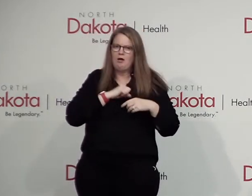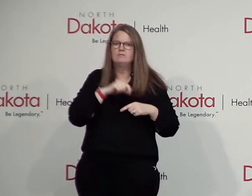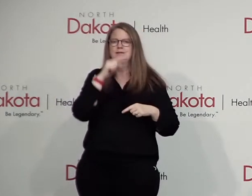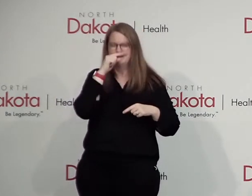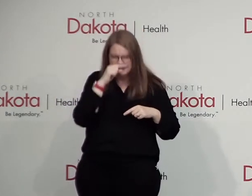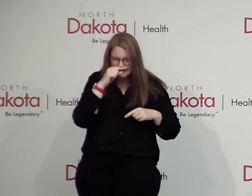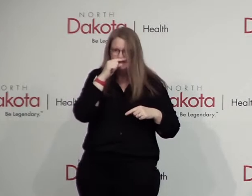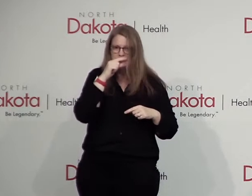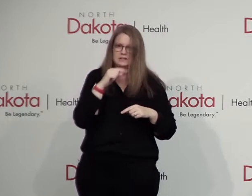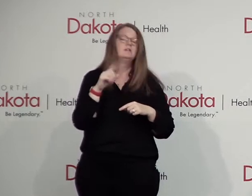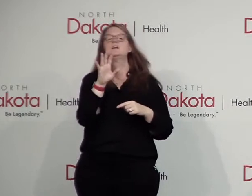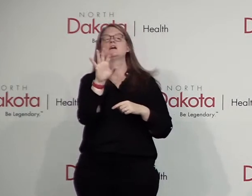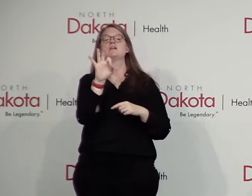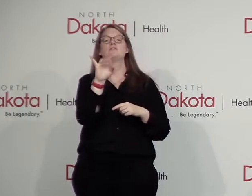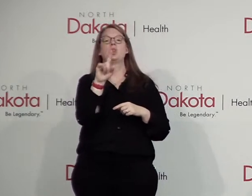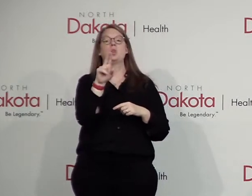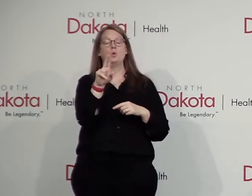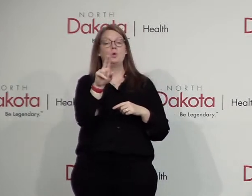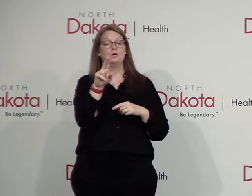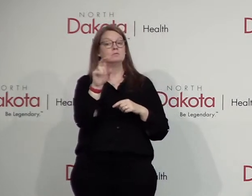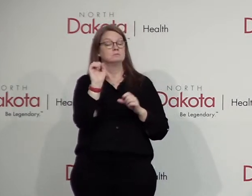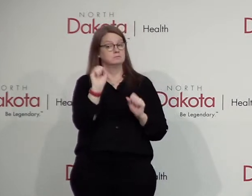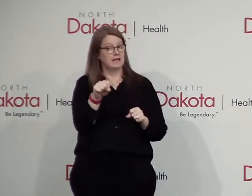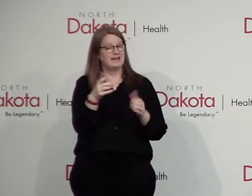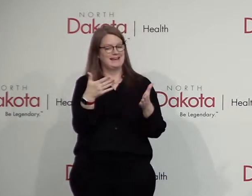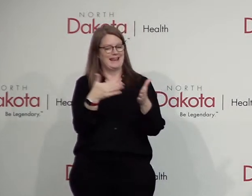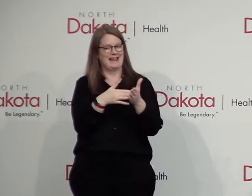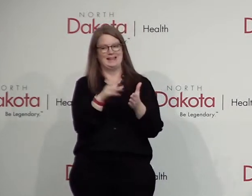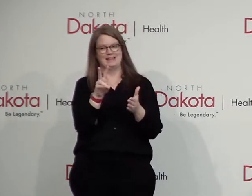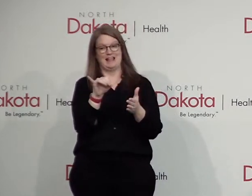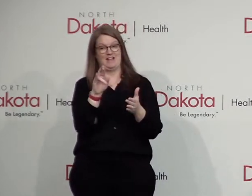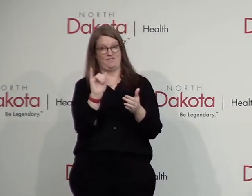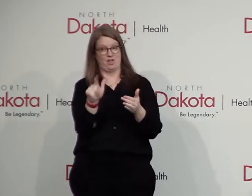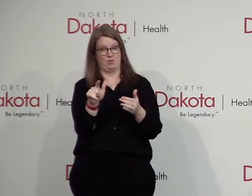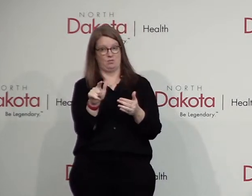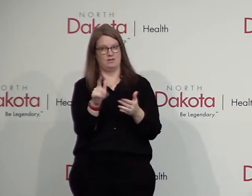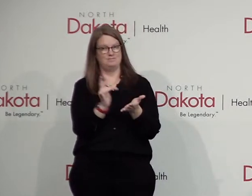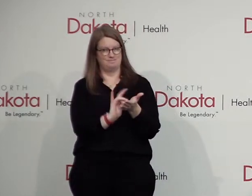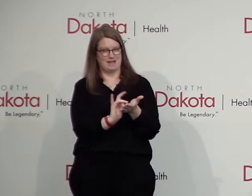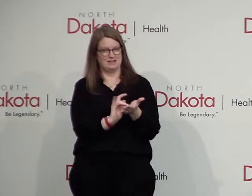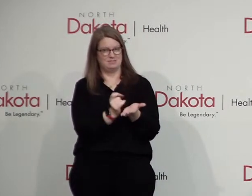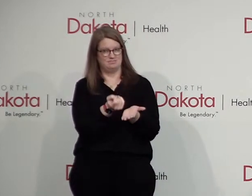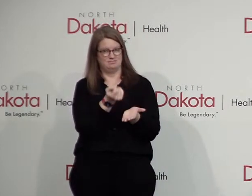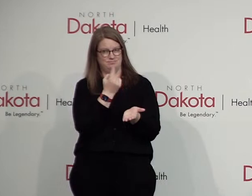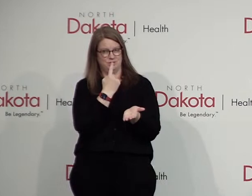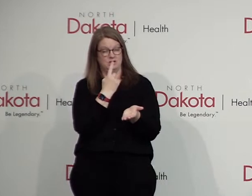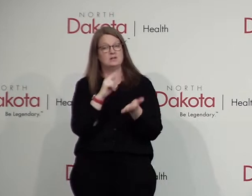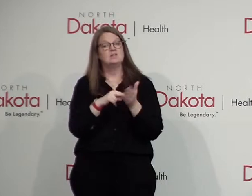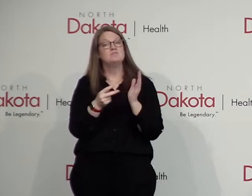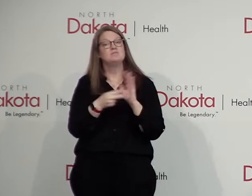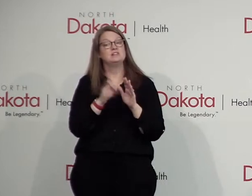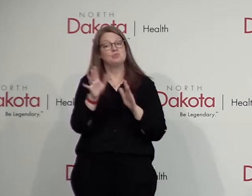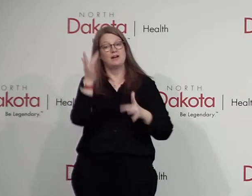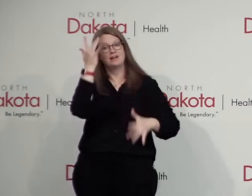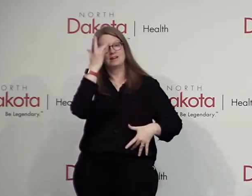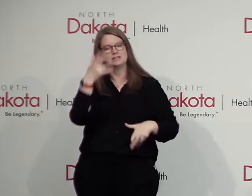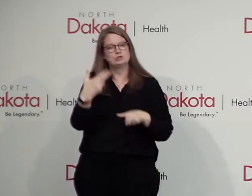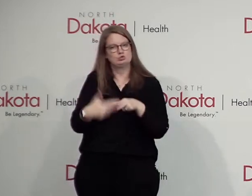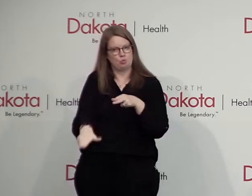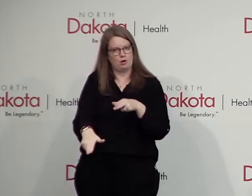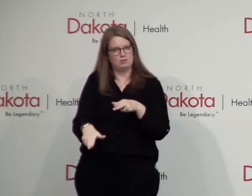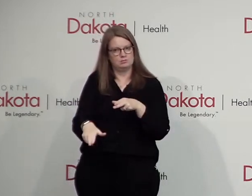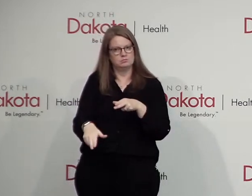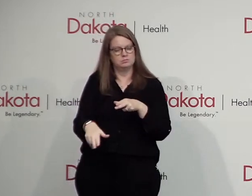are antivirals that can be prescribed to shorten the duration or the severity of illness. The flu